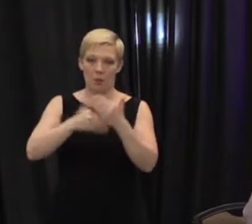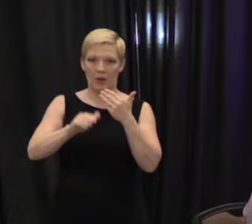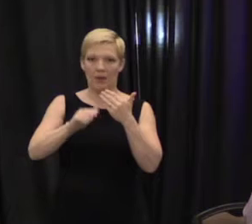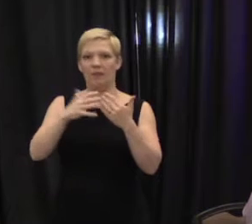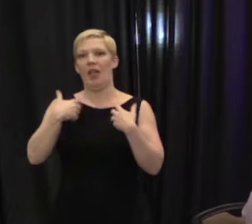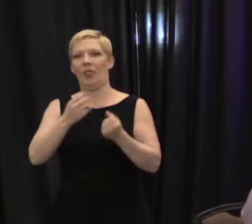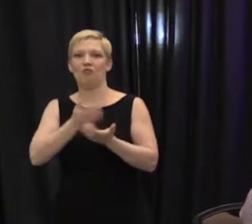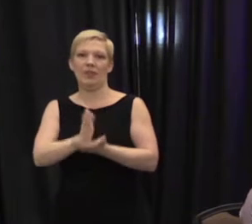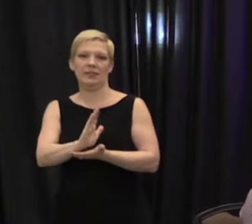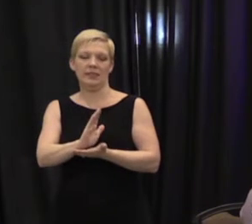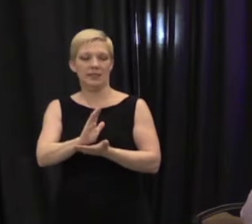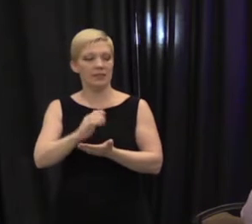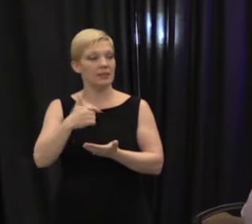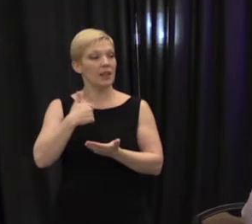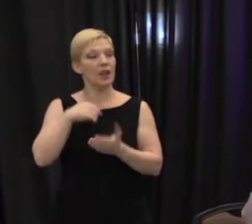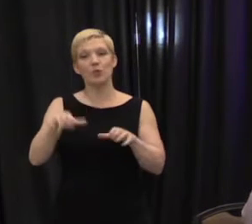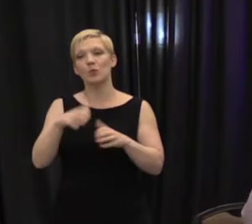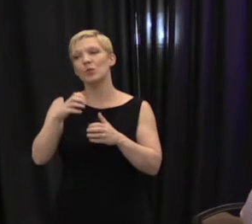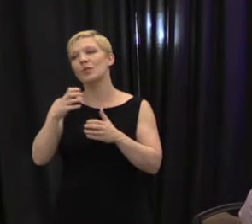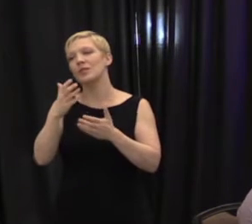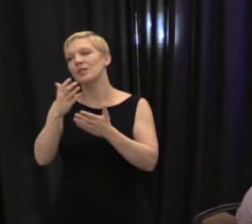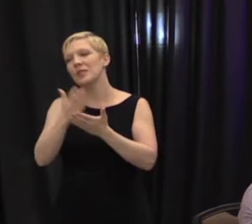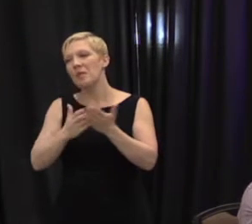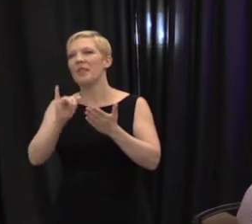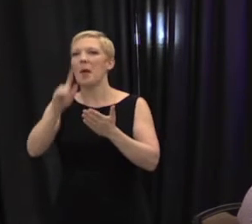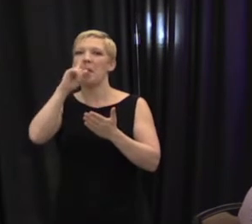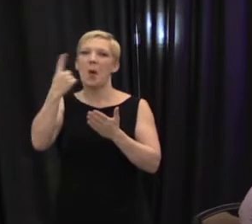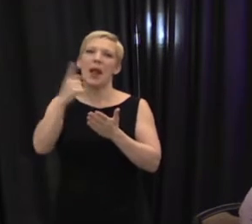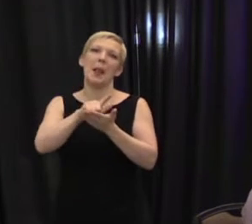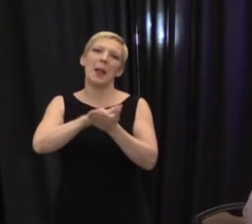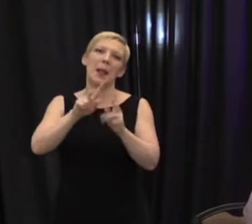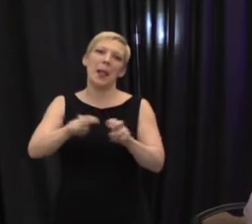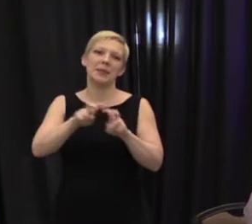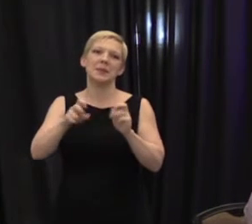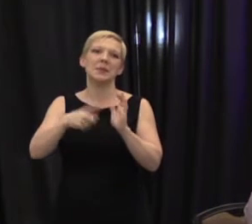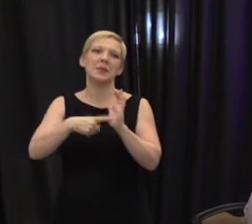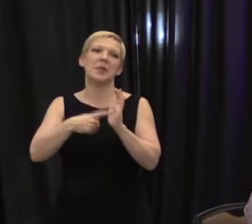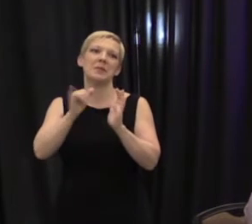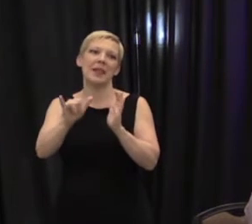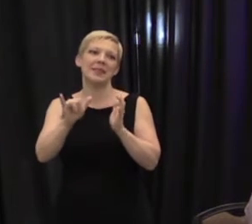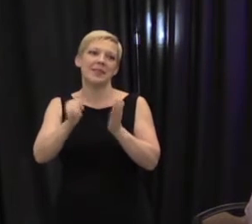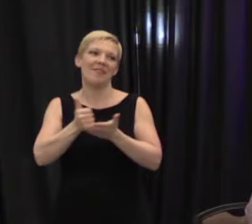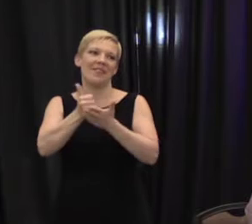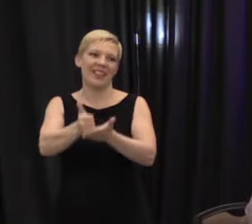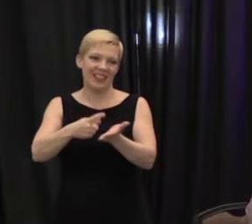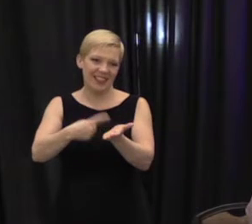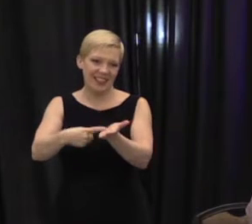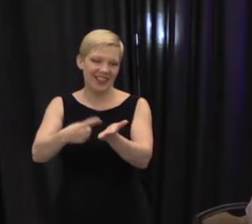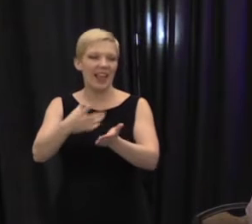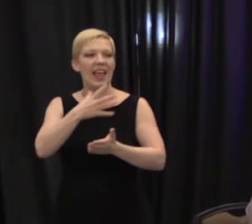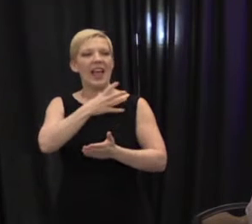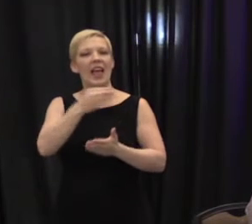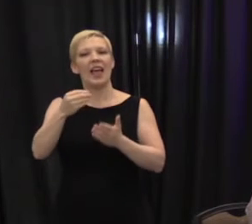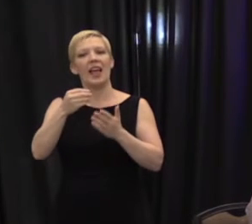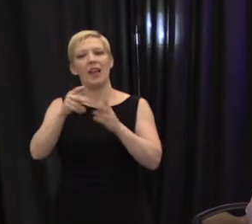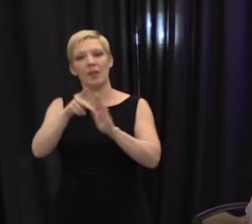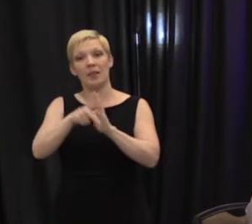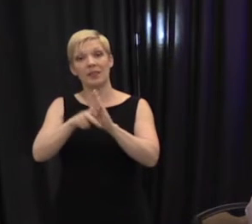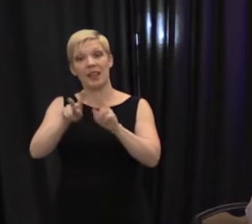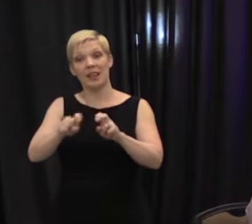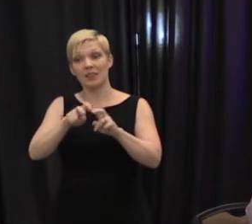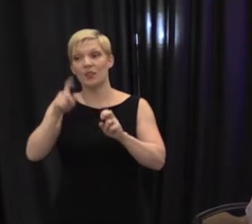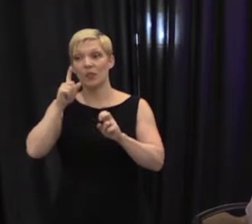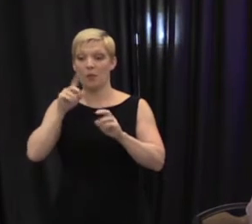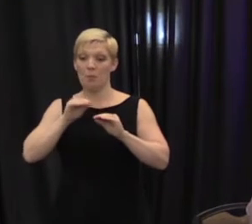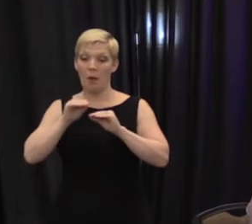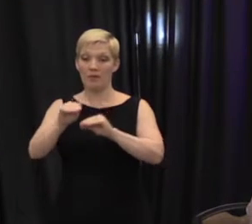So for me, I do some of the boring legal analysis, which obviously is helpful occasionally, but I also do a lot of policy analysis and mobilization